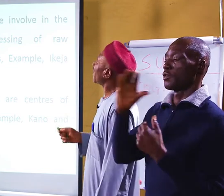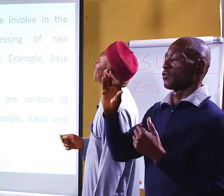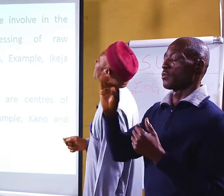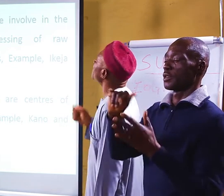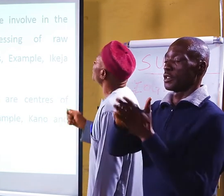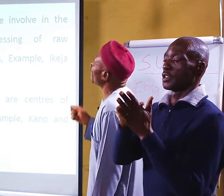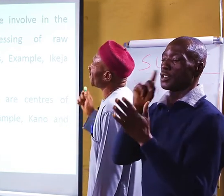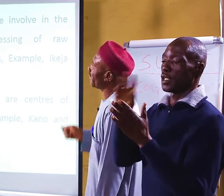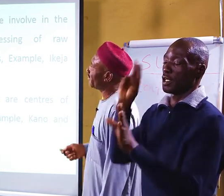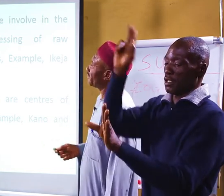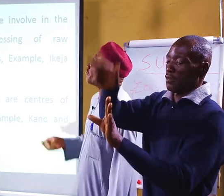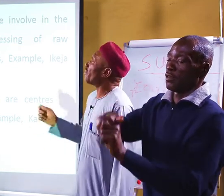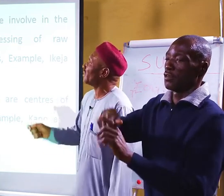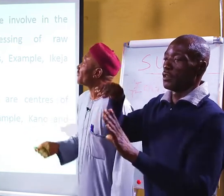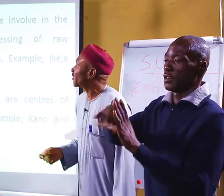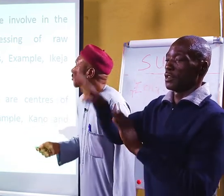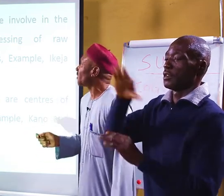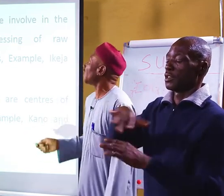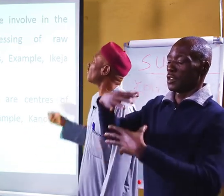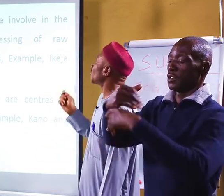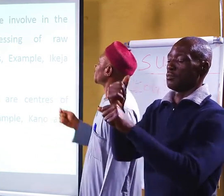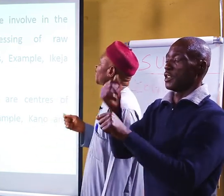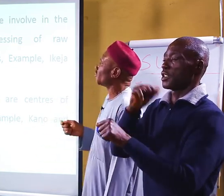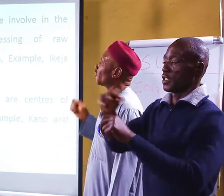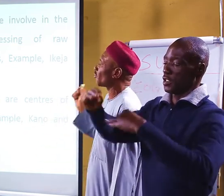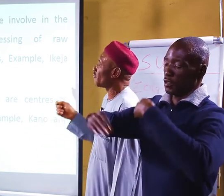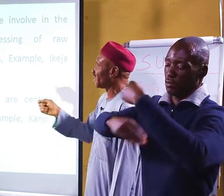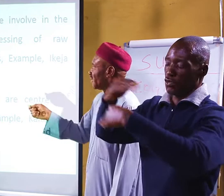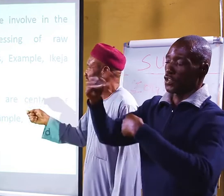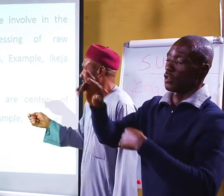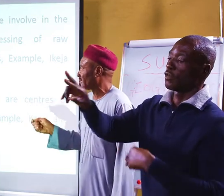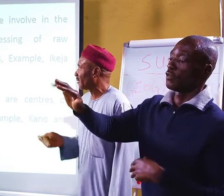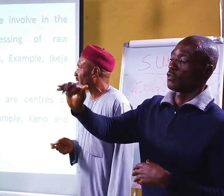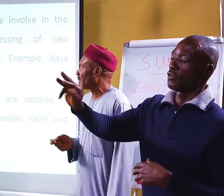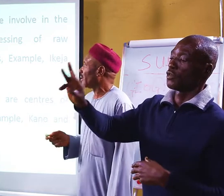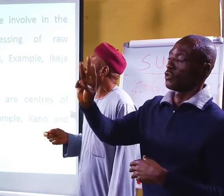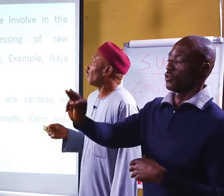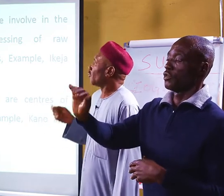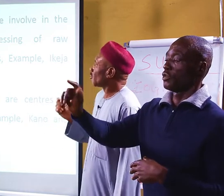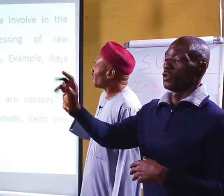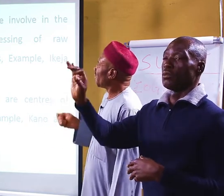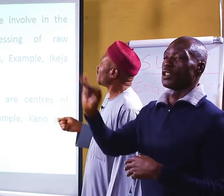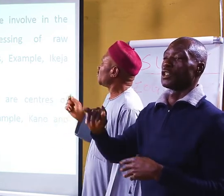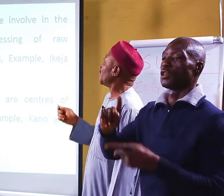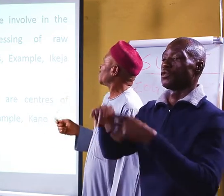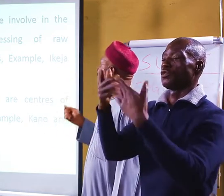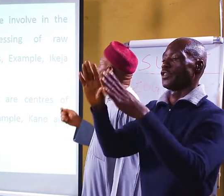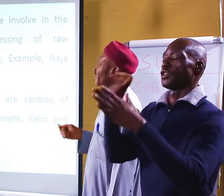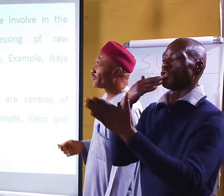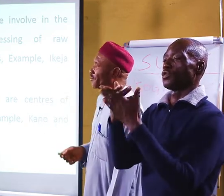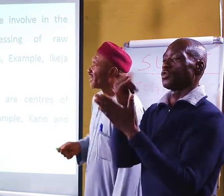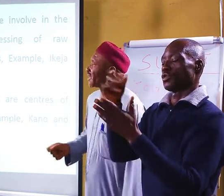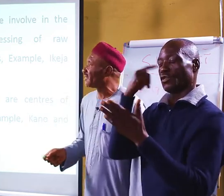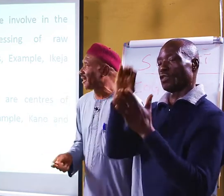These are involved in manufacturing and processing of raw materials to finished goods.